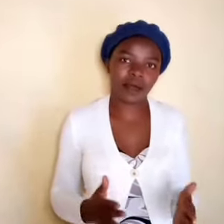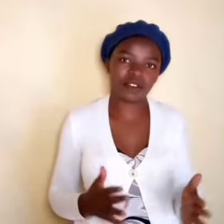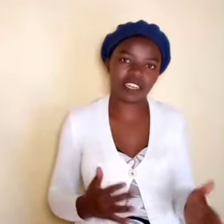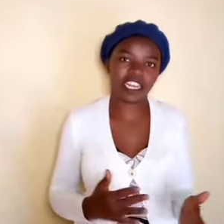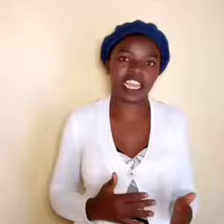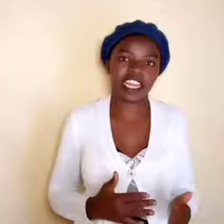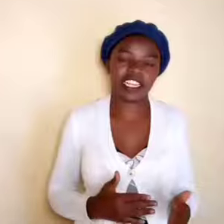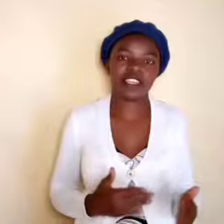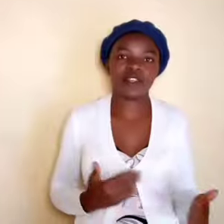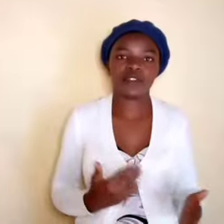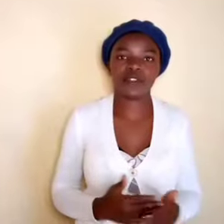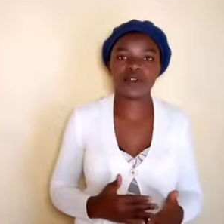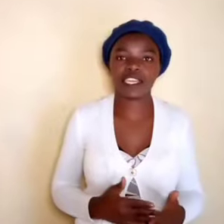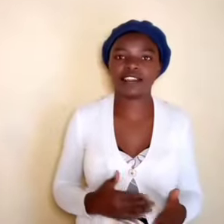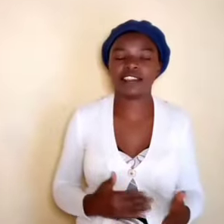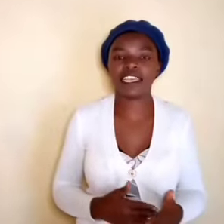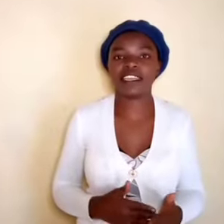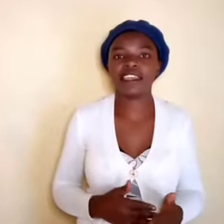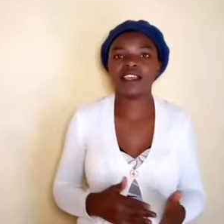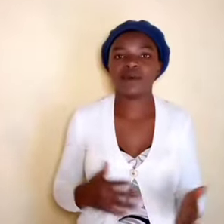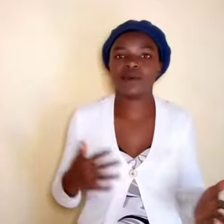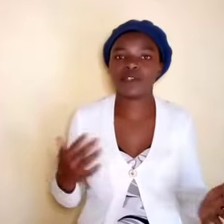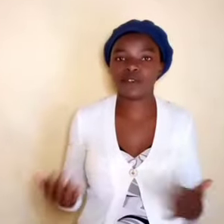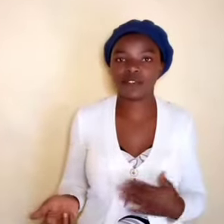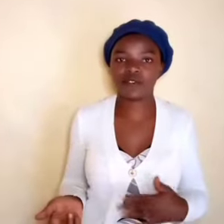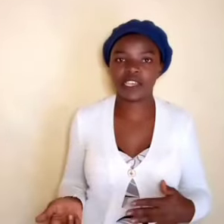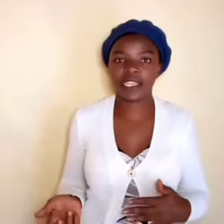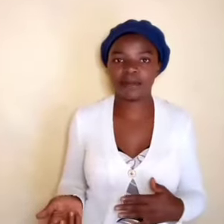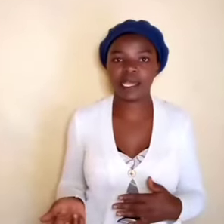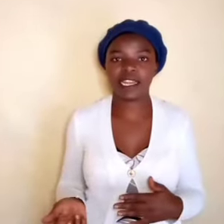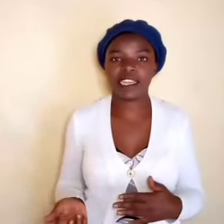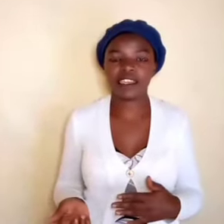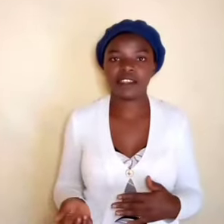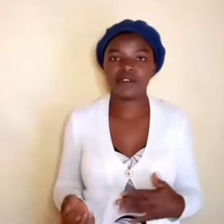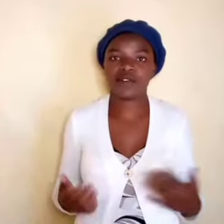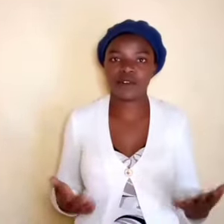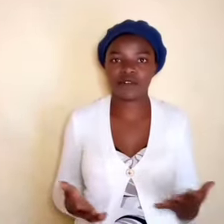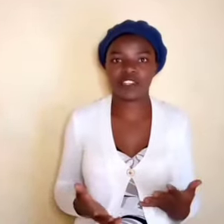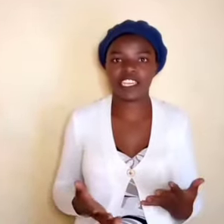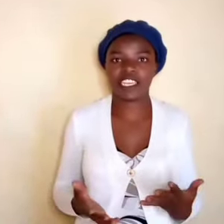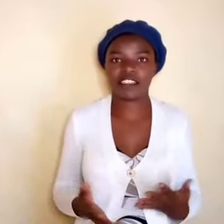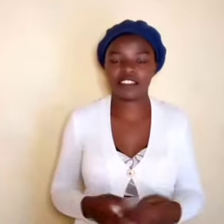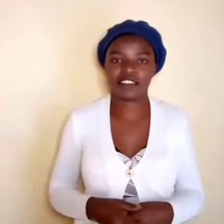out clearly. So instead, we use fingerspelling for convenience.